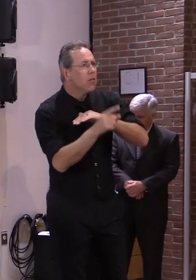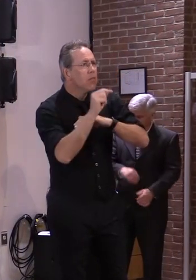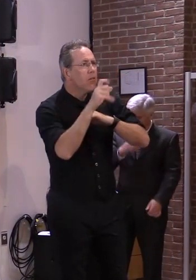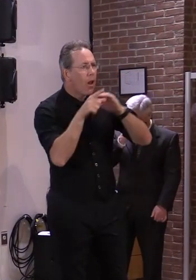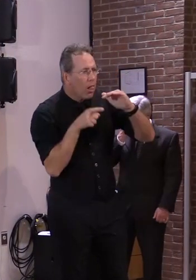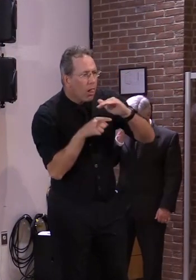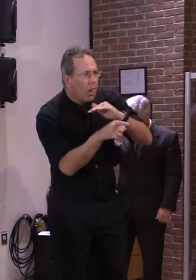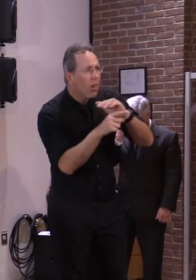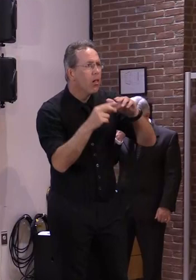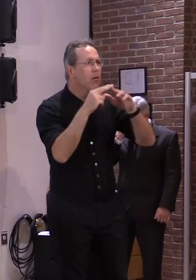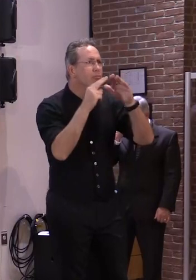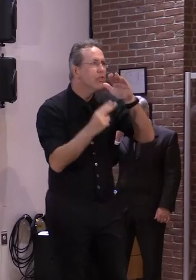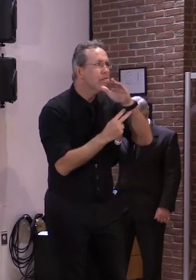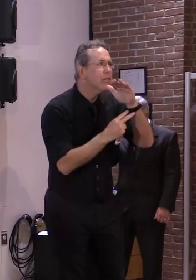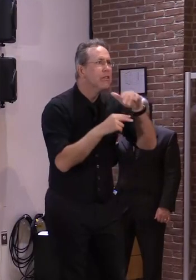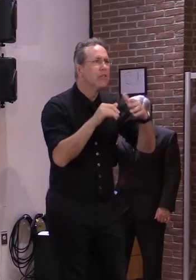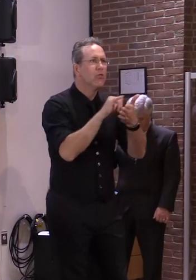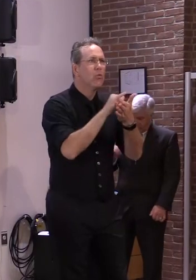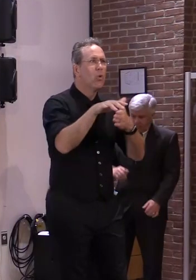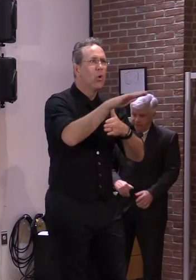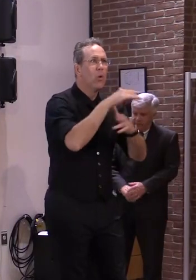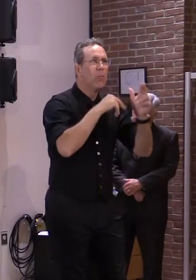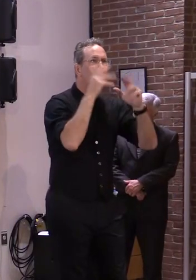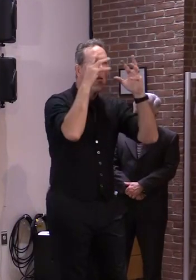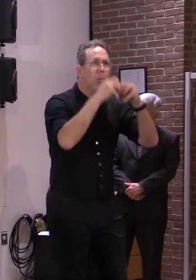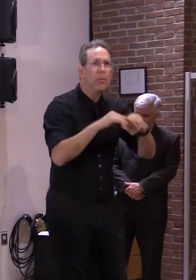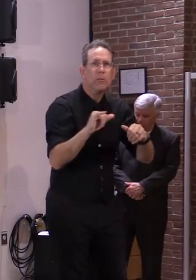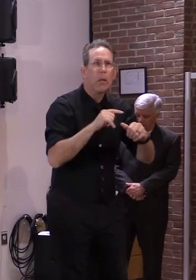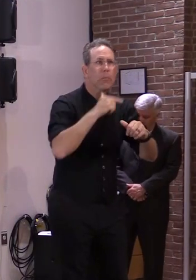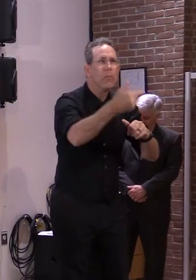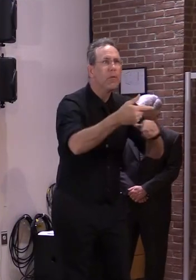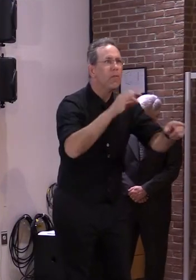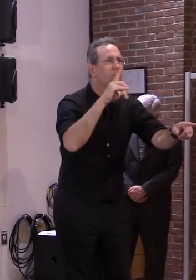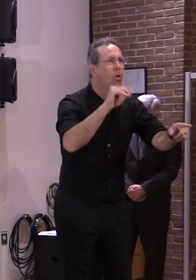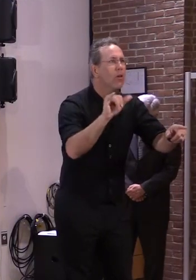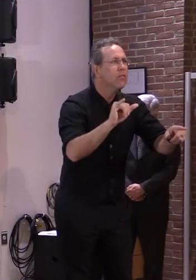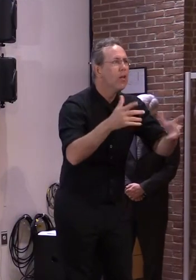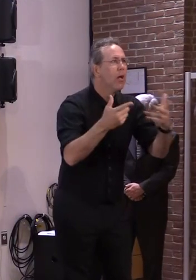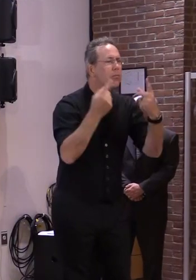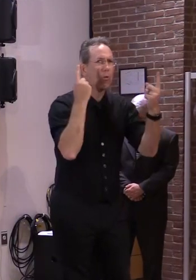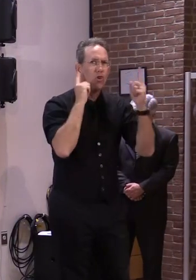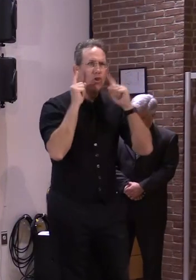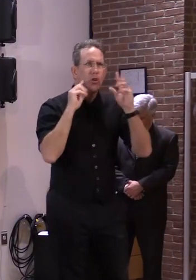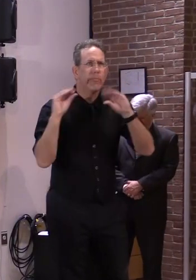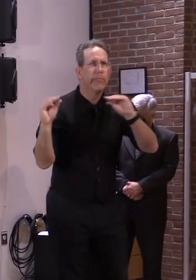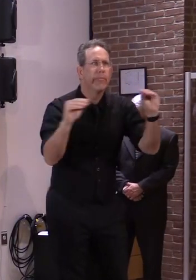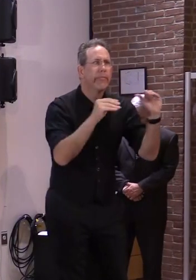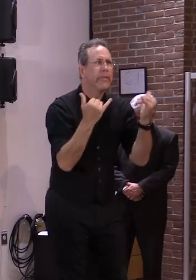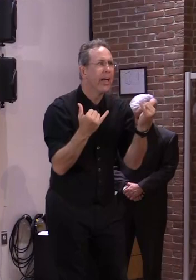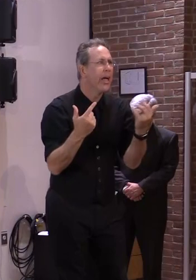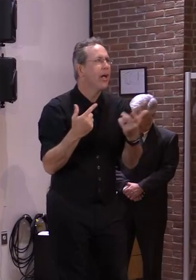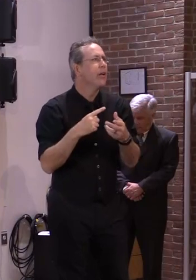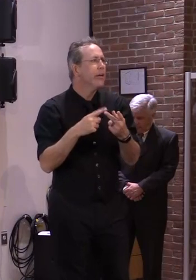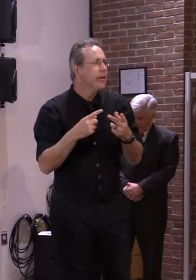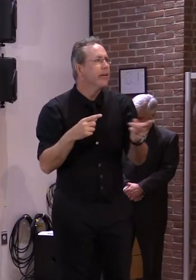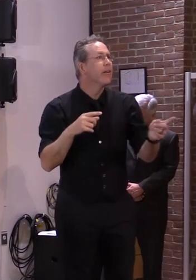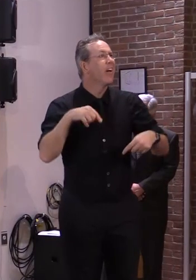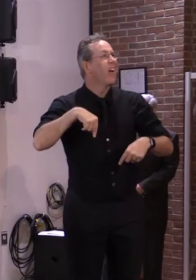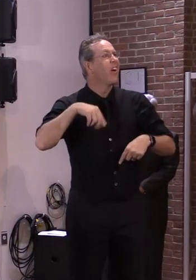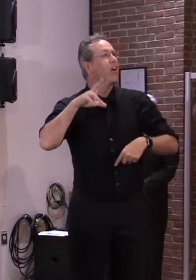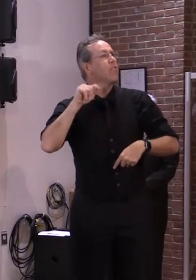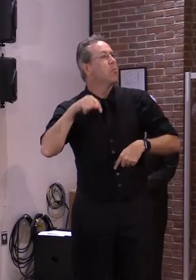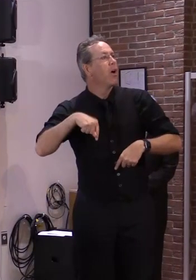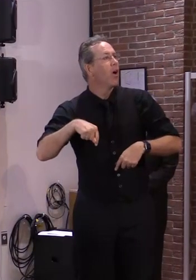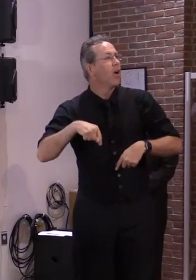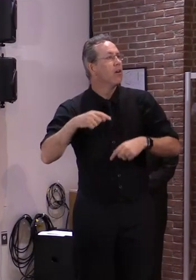that in Vermont Transportation Department that shows the details of inspections of bridges.